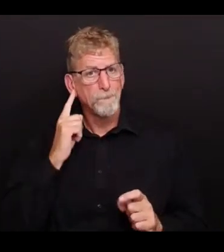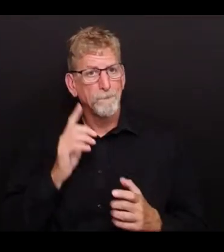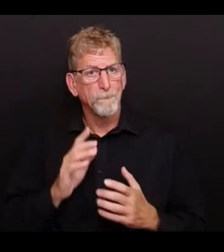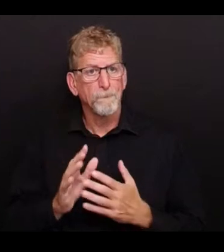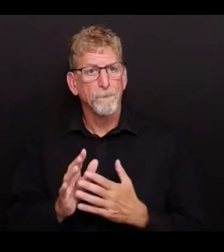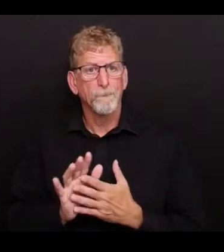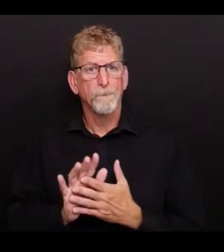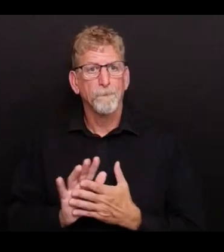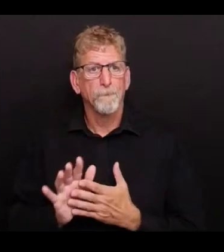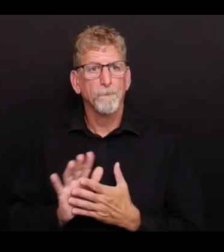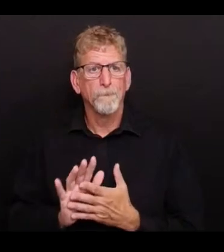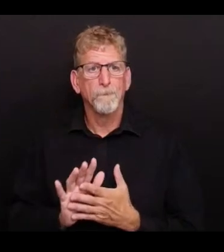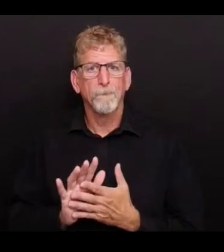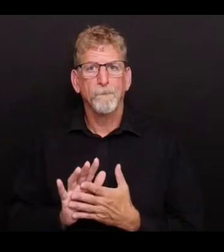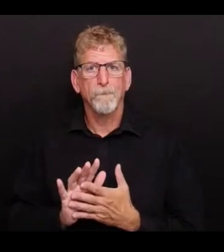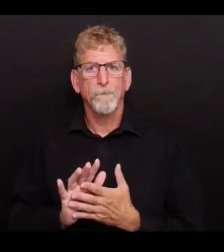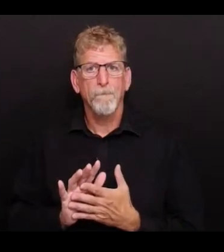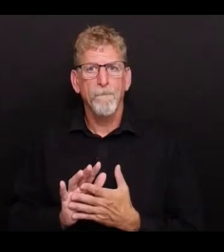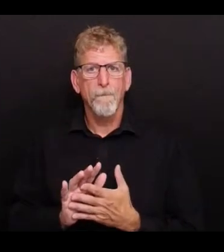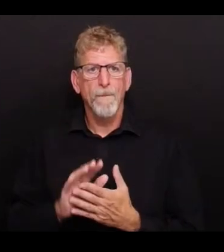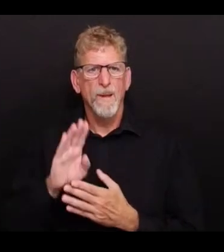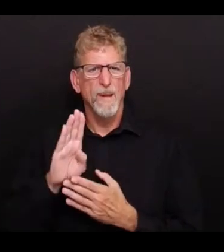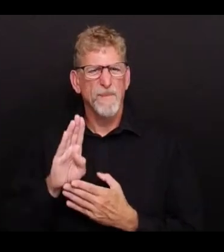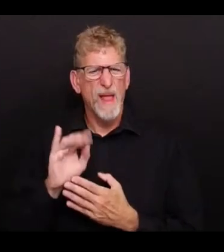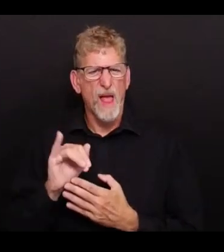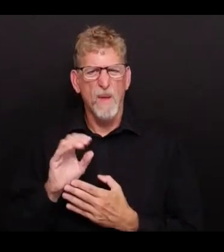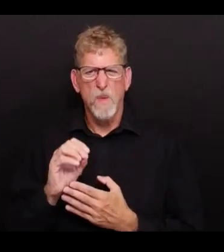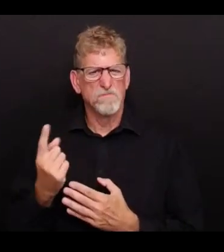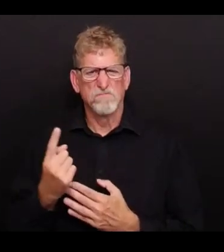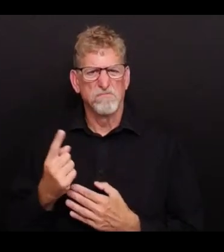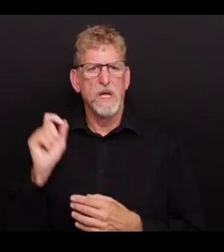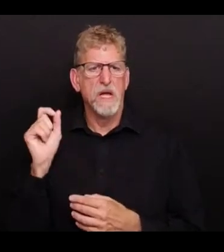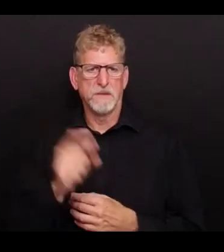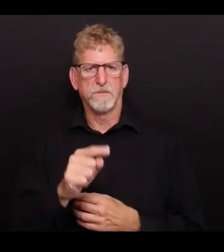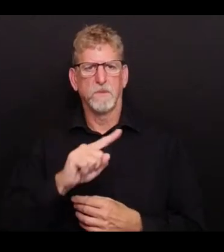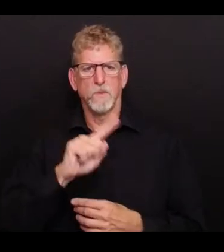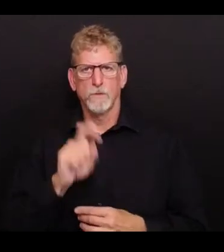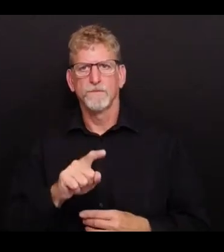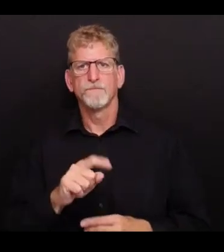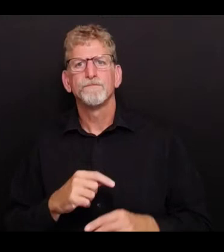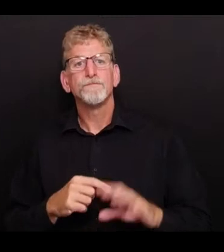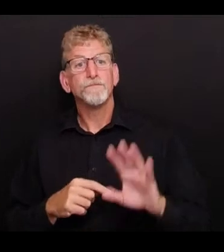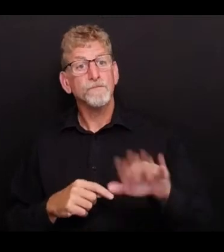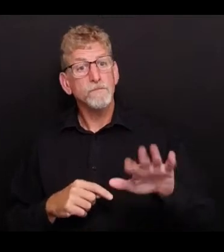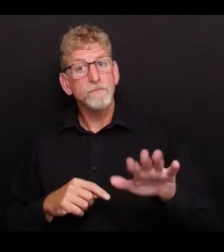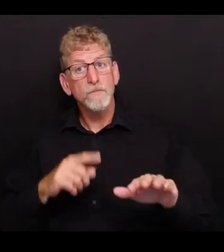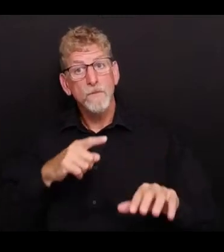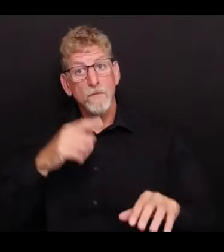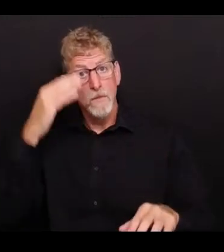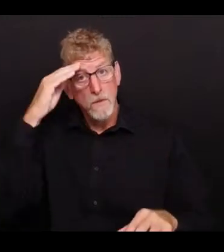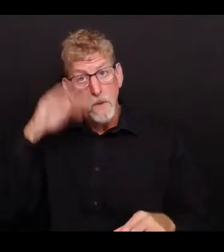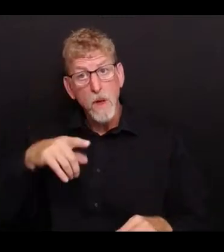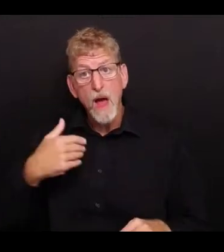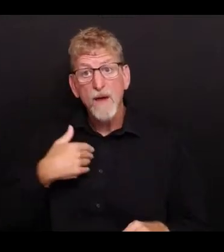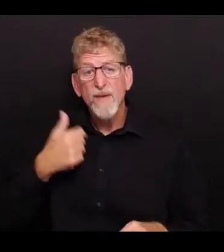my question. I was wondering if you guys have any updates on when booster shots will be available for the general